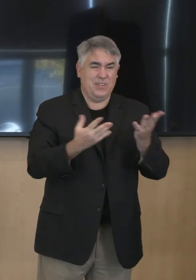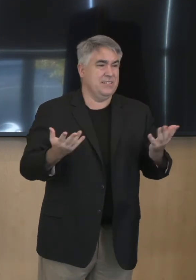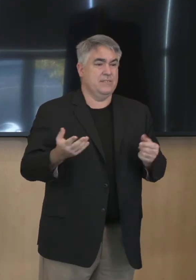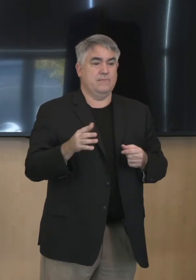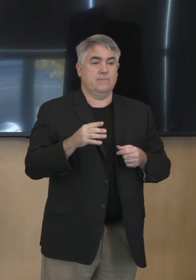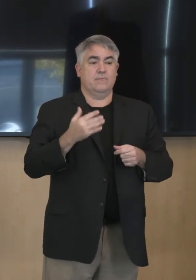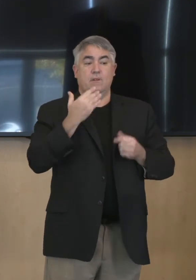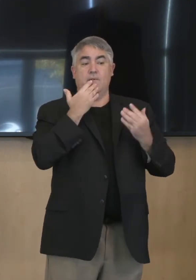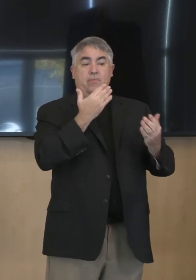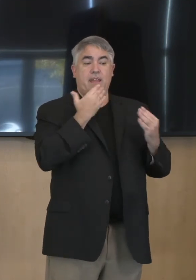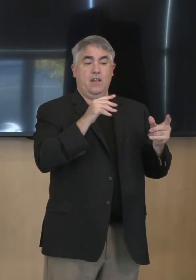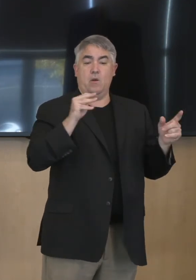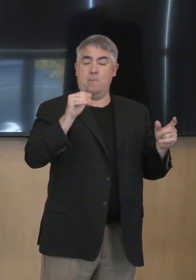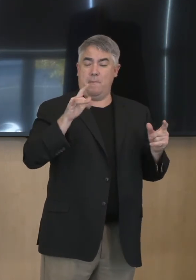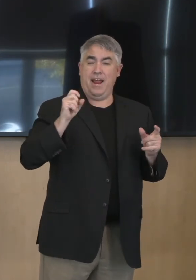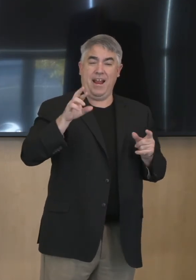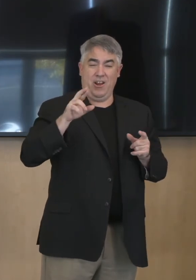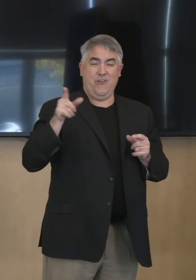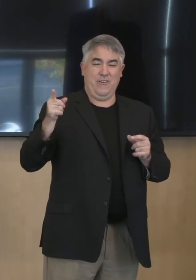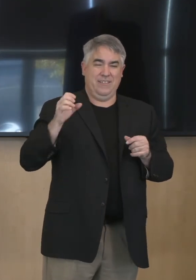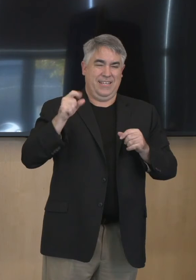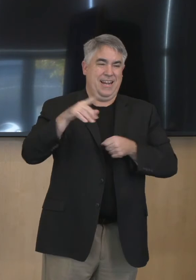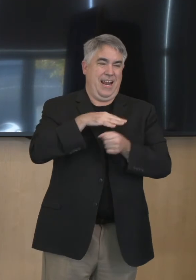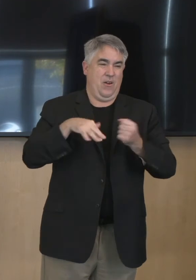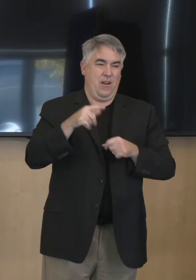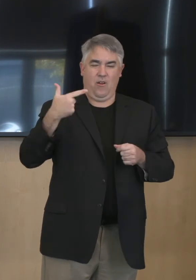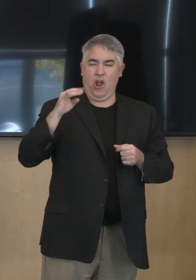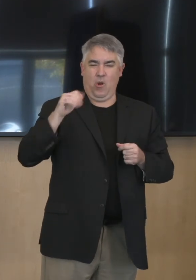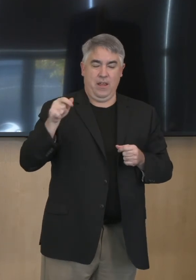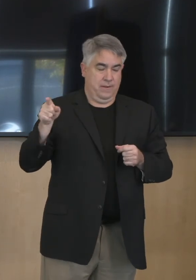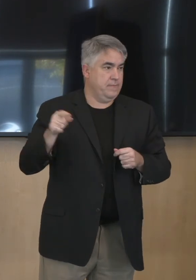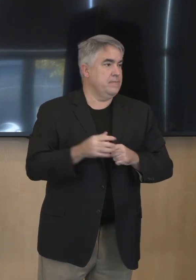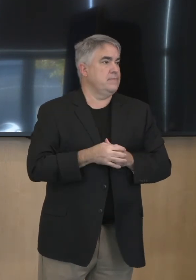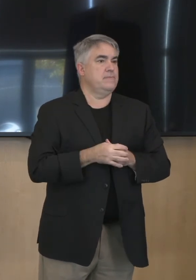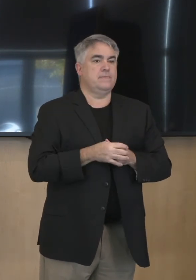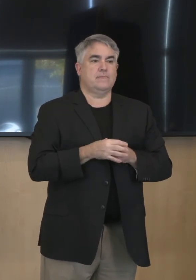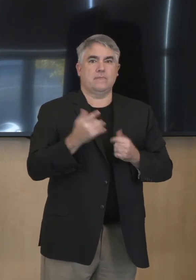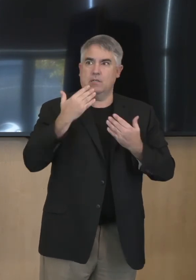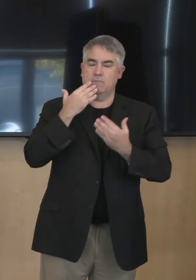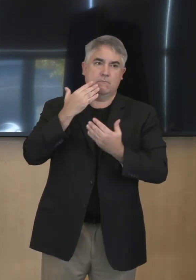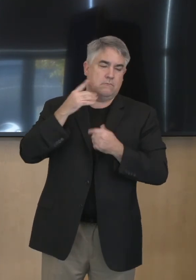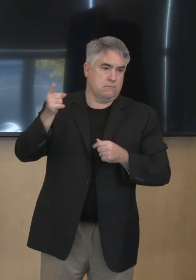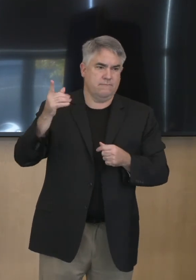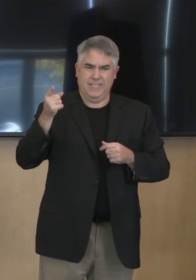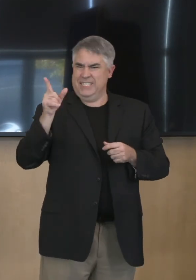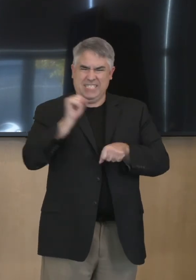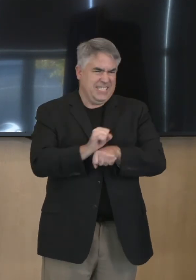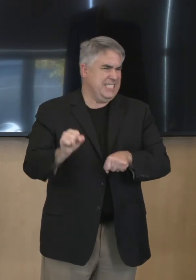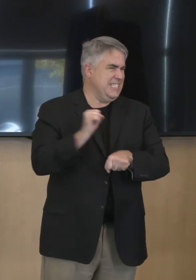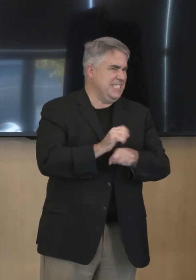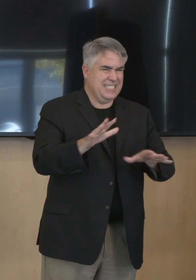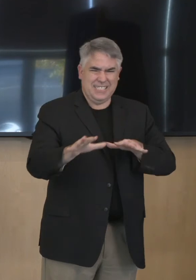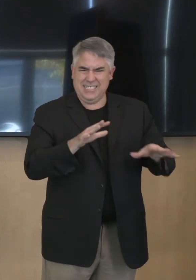who's been willing to step up enforcement in the city of San Diego. His efforts are appreciated. We are grateful. We continue to